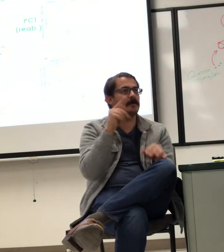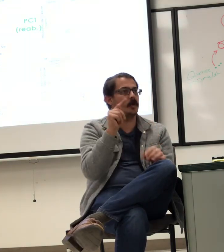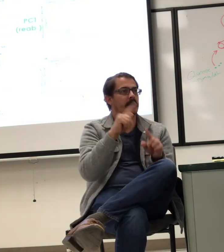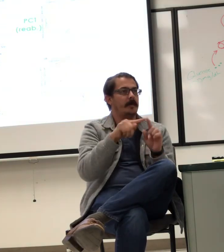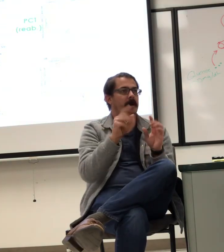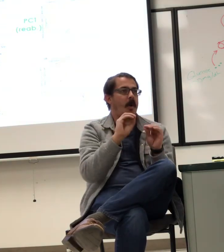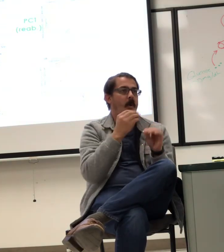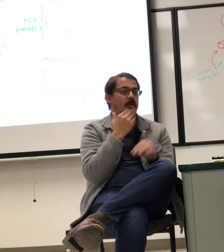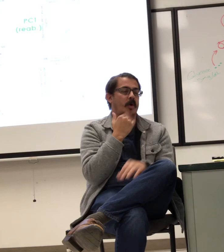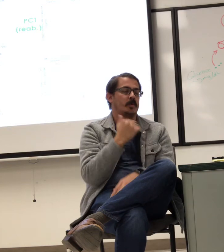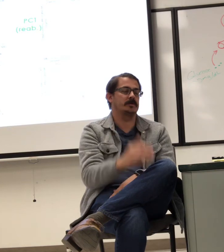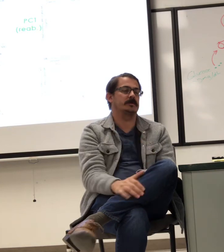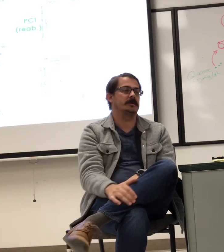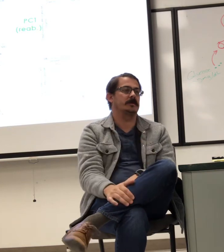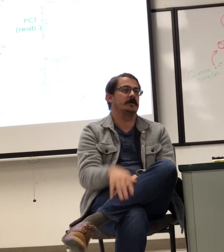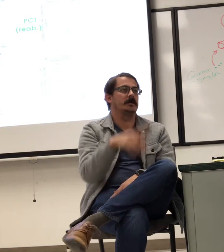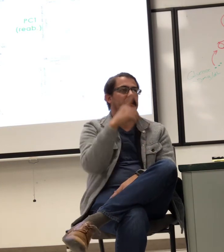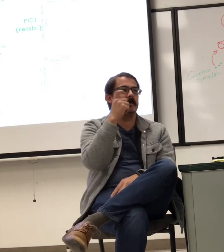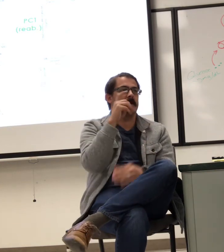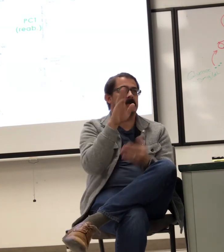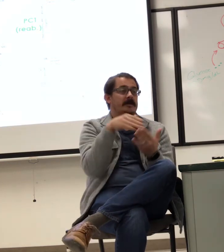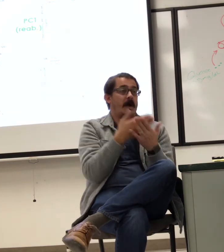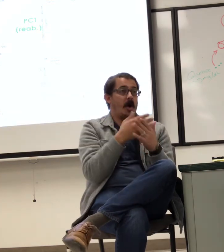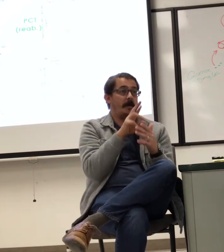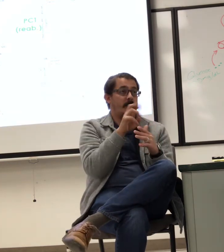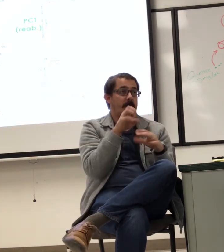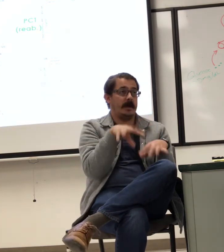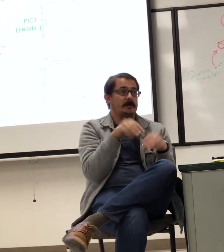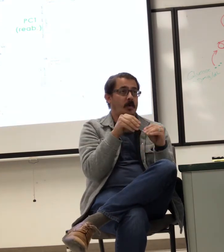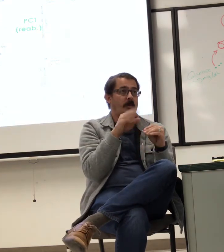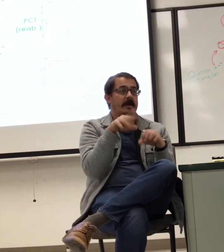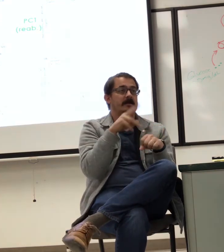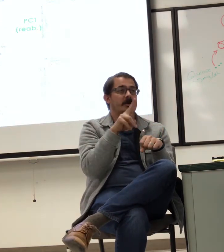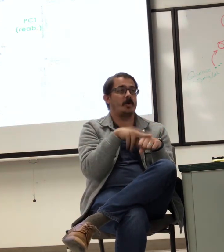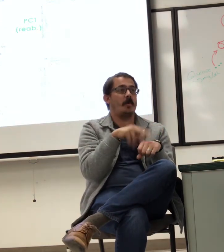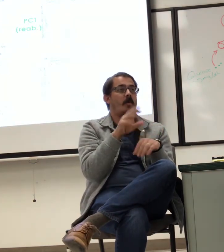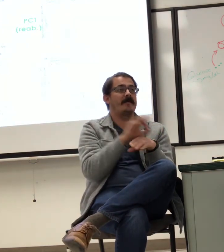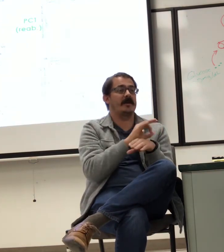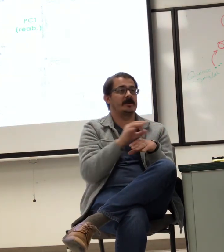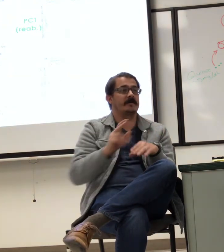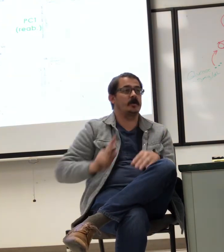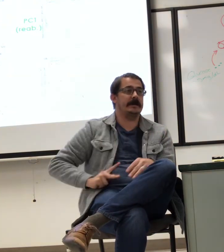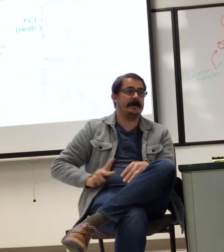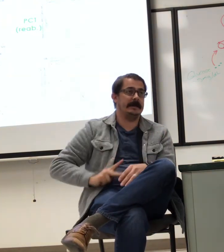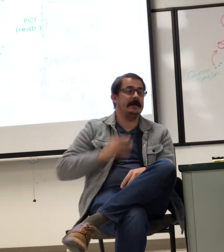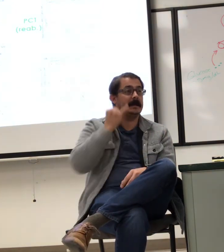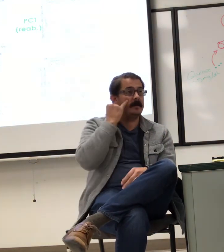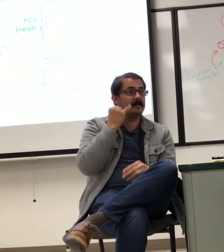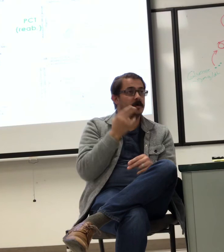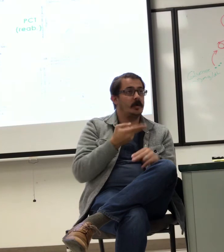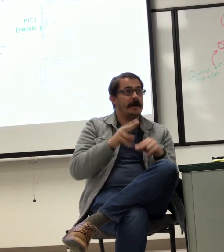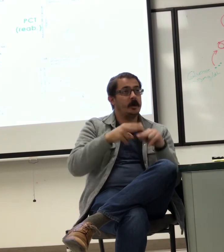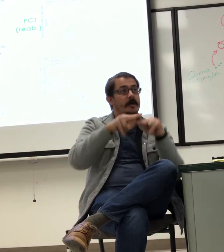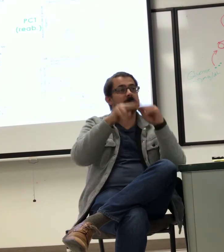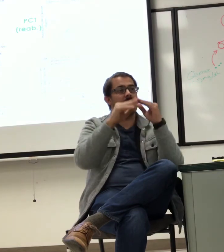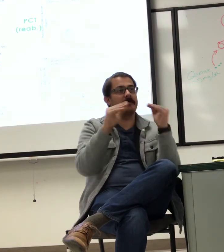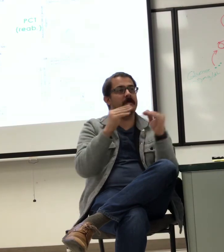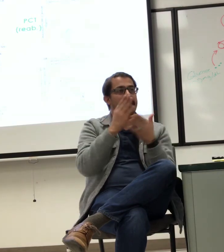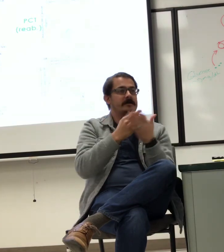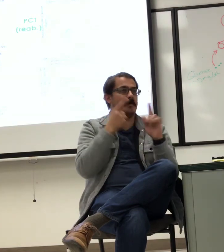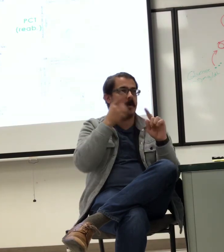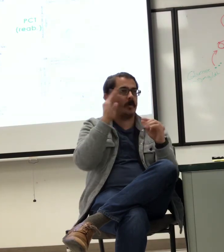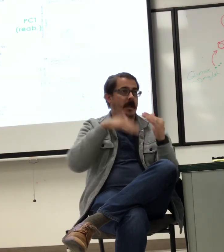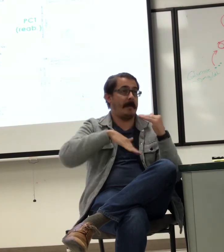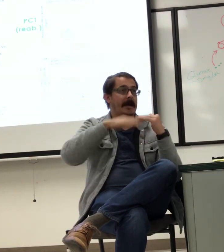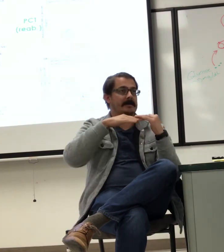any glucose, because it's all been reabsorbed, which is the normal function of the kidney. And if you keep increasing the level, at some point you're going to max